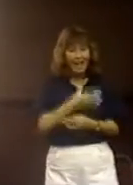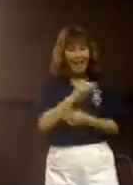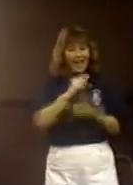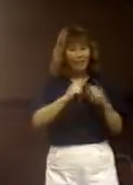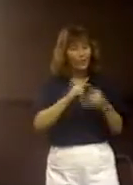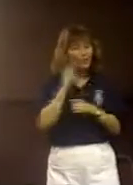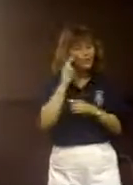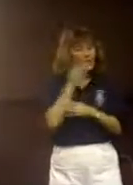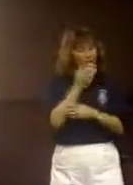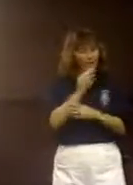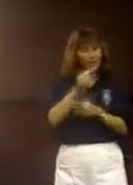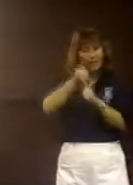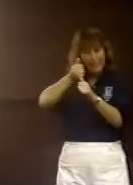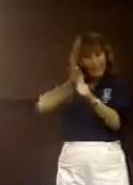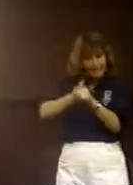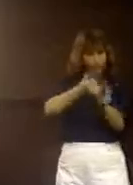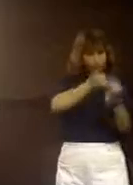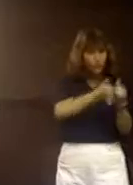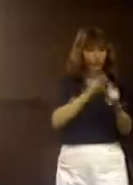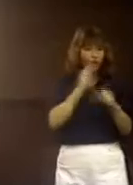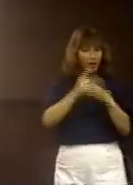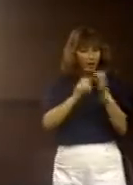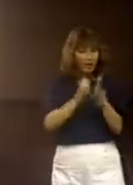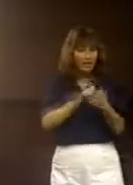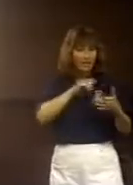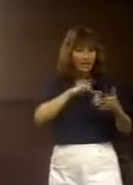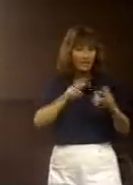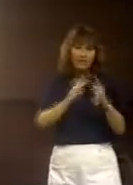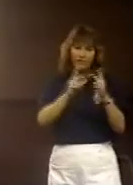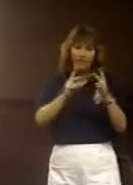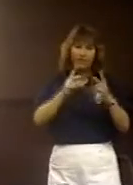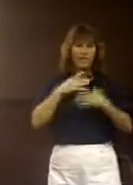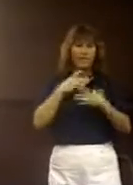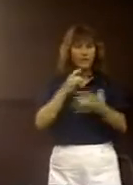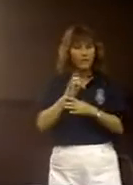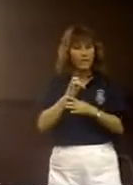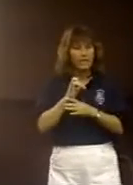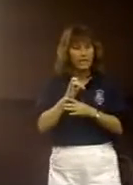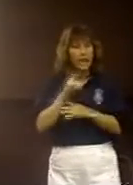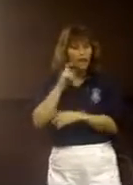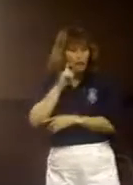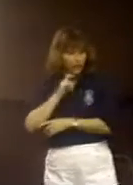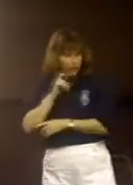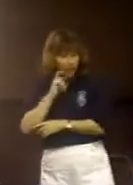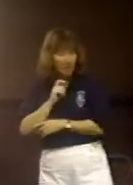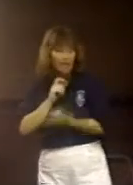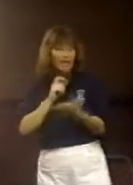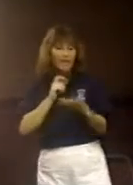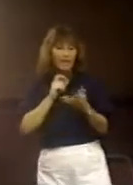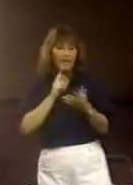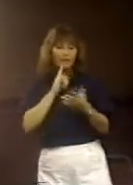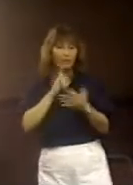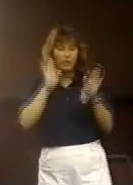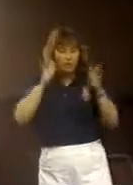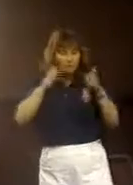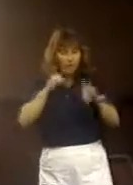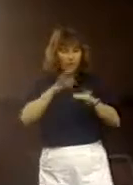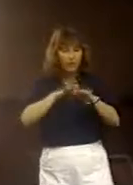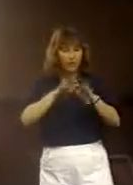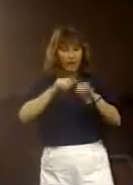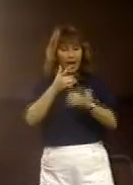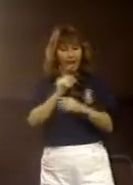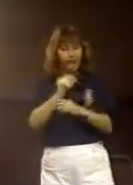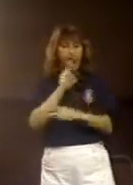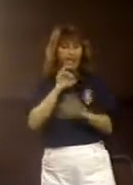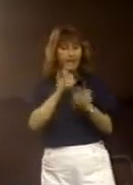And when you hear them each talk about this study, it's very interesting. Brenda has really focused on how